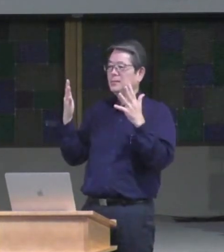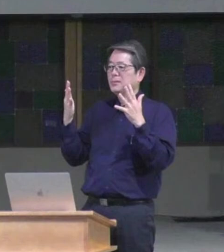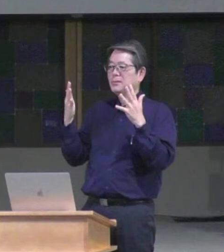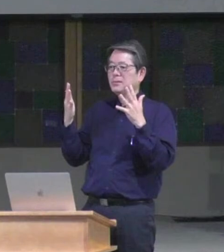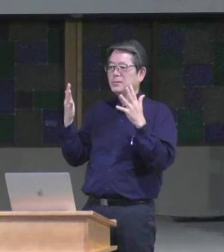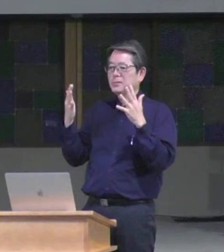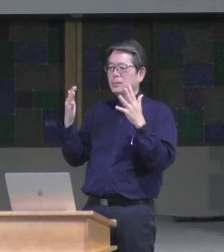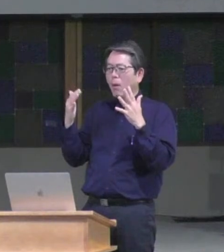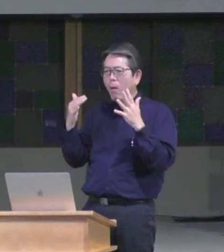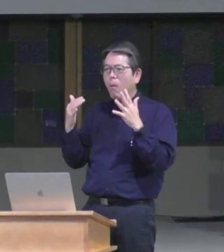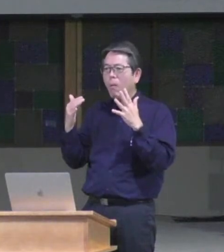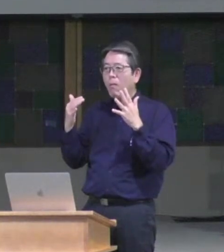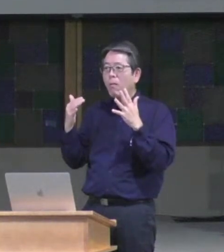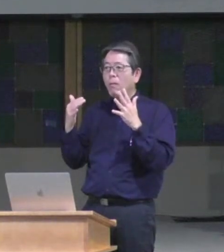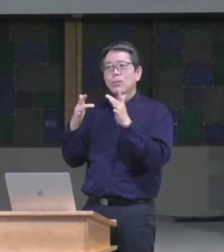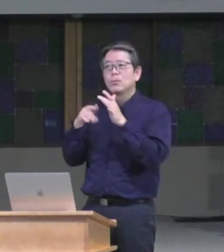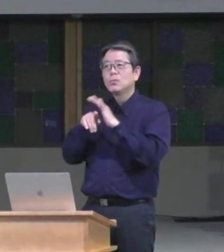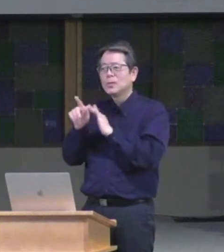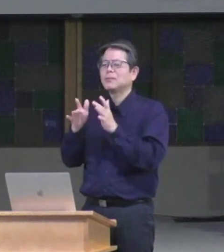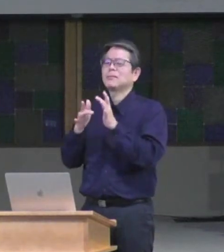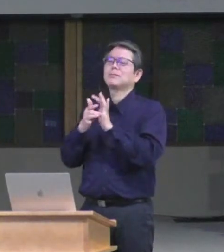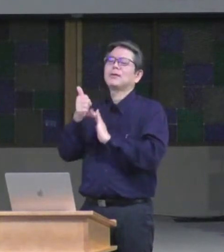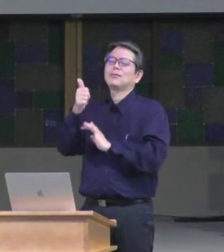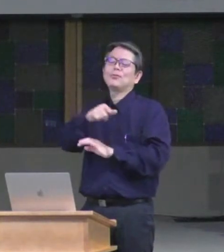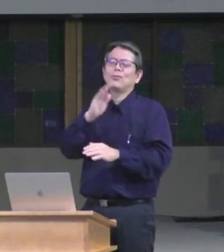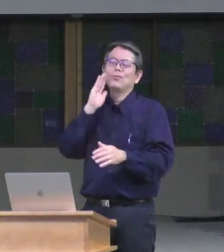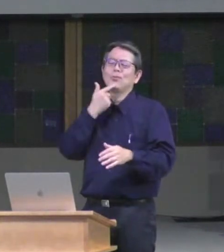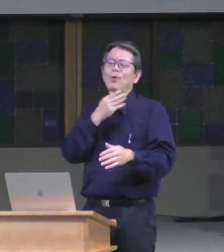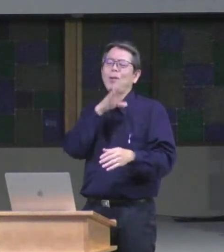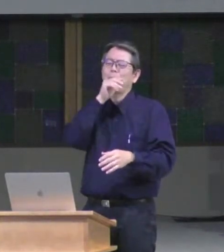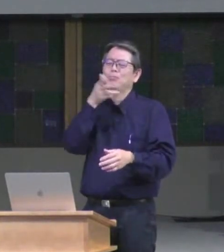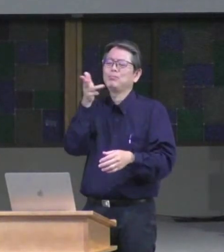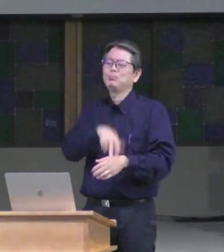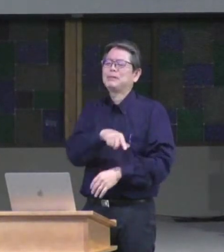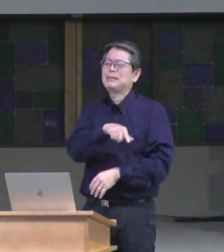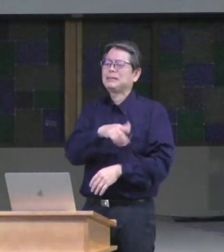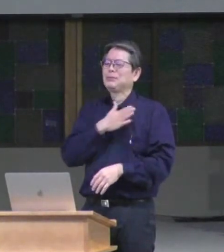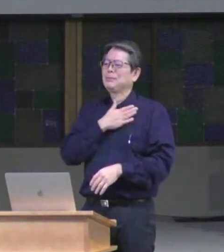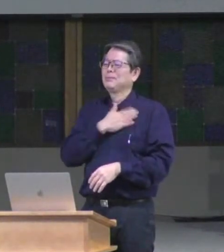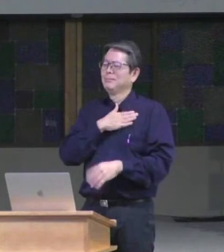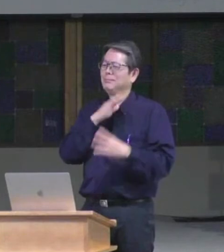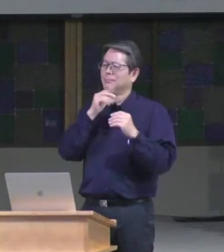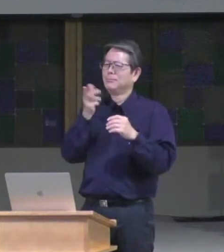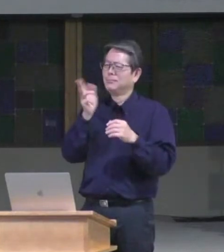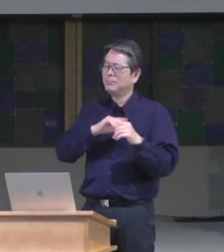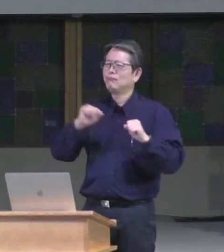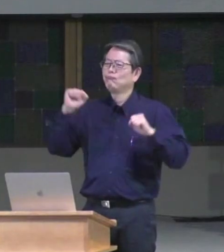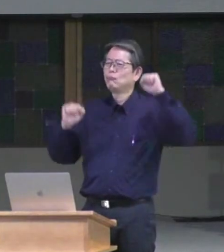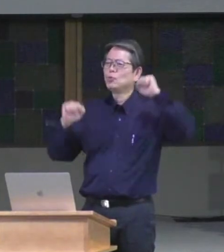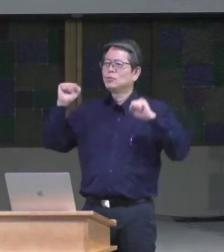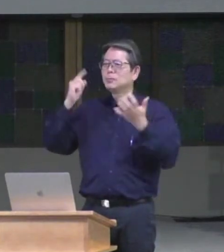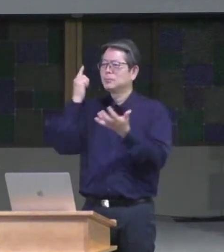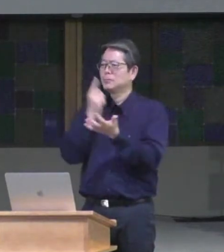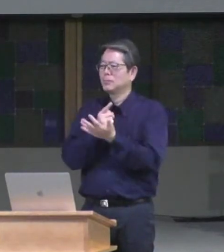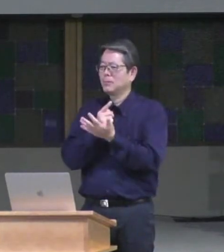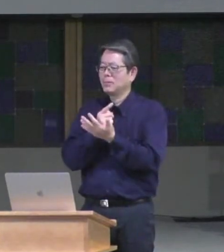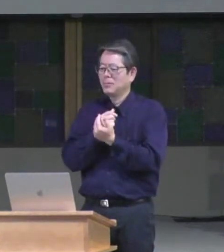He said nothing. Why? Because, again, Jesus understands that deaf people aren't going to hear him. So he